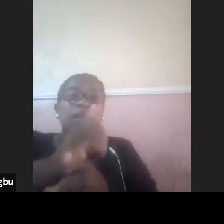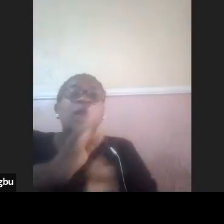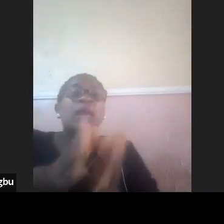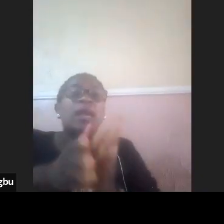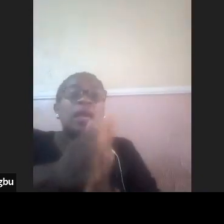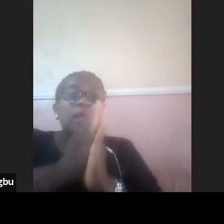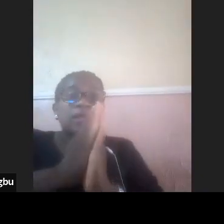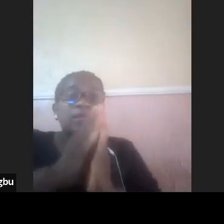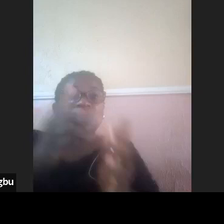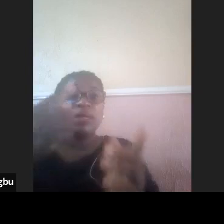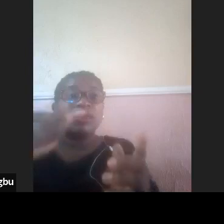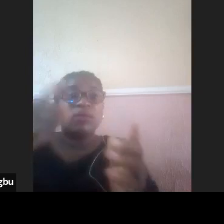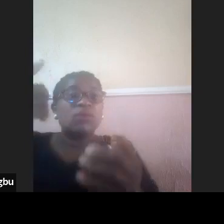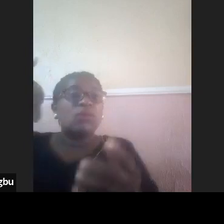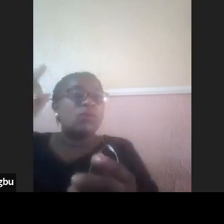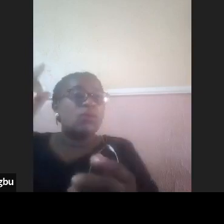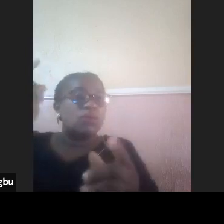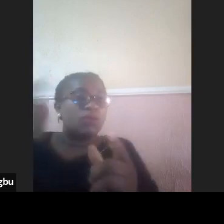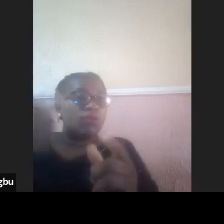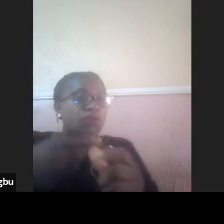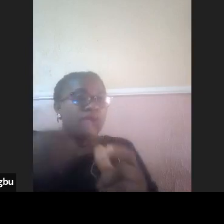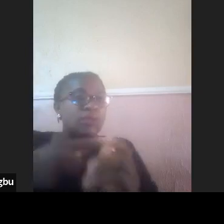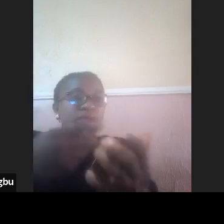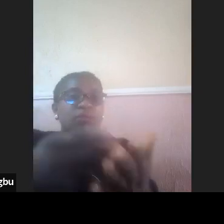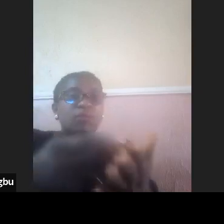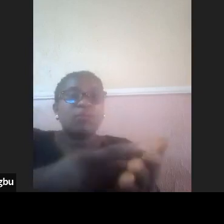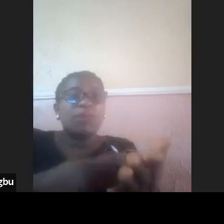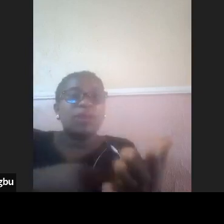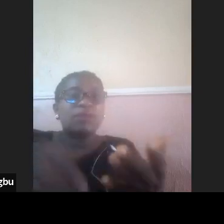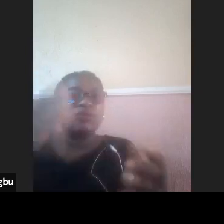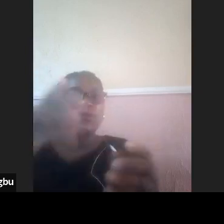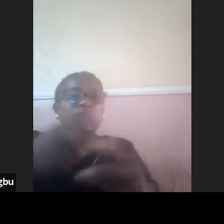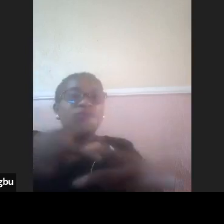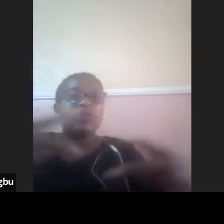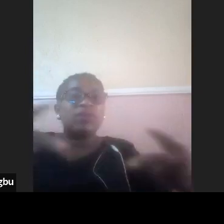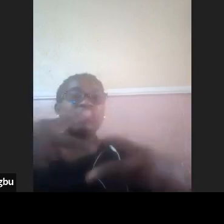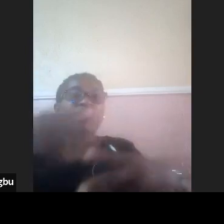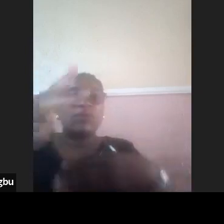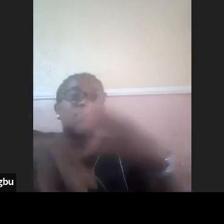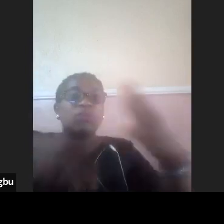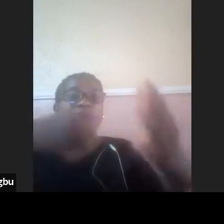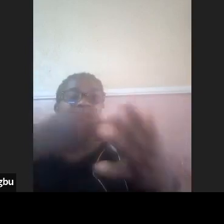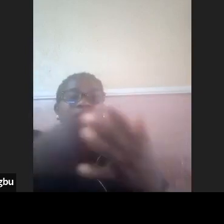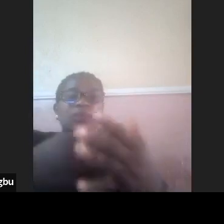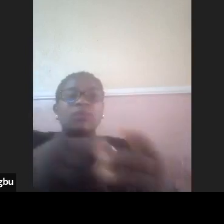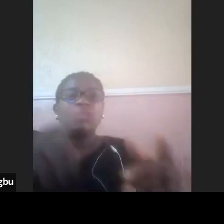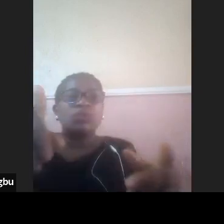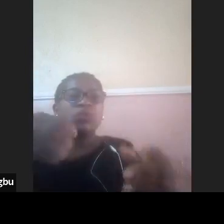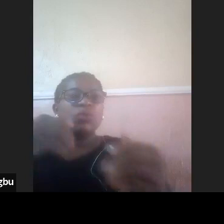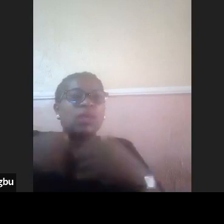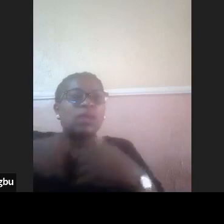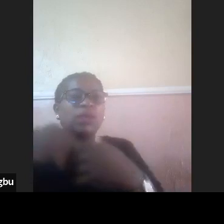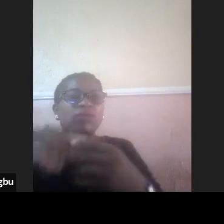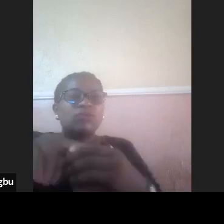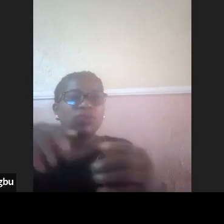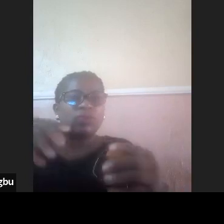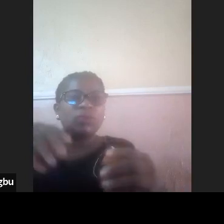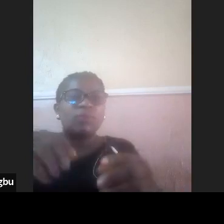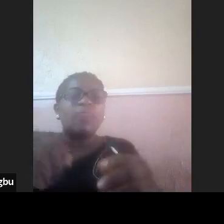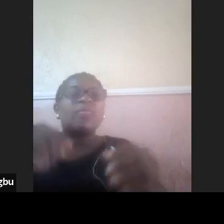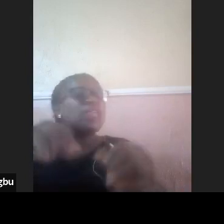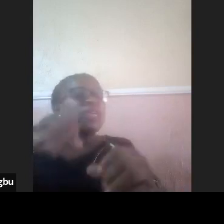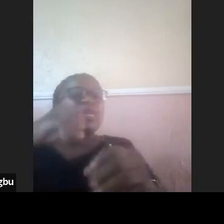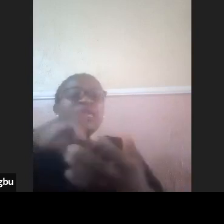think you have to pay attention to that and understand what all of what she explained is all about, because it's like the foundation of